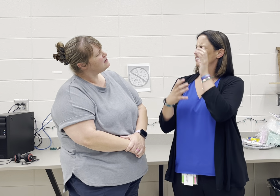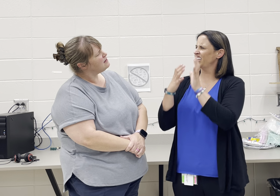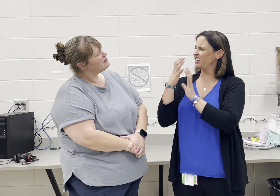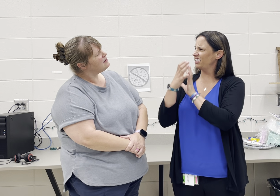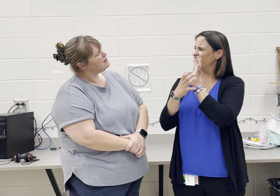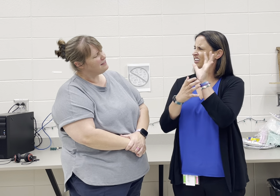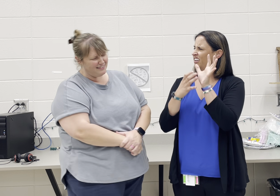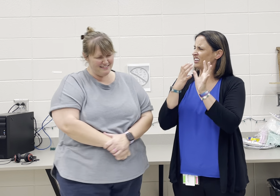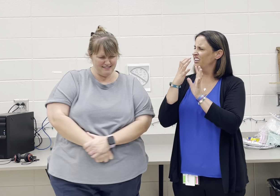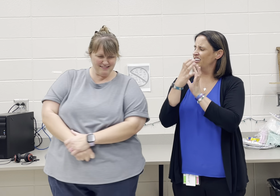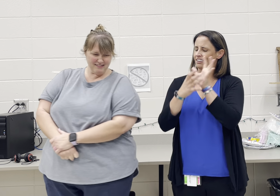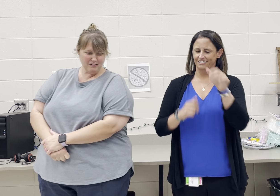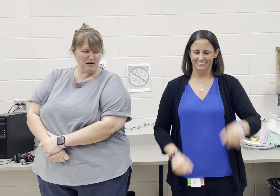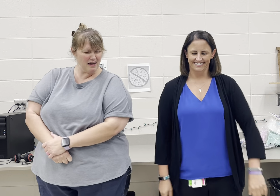Hey. What?